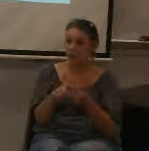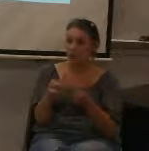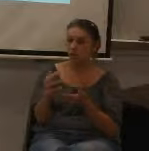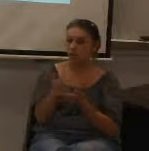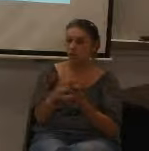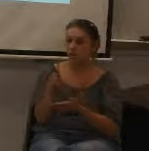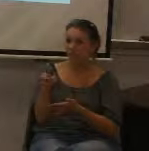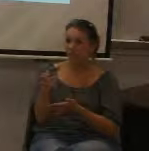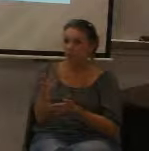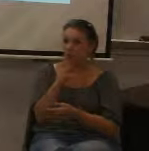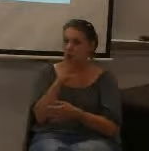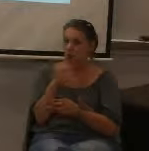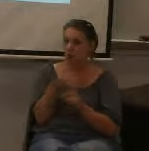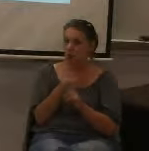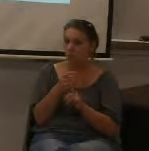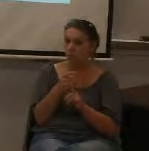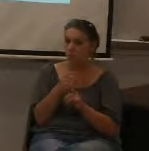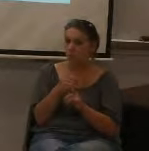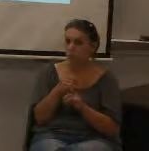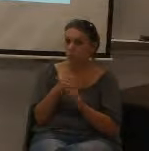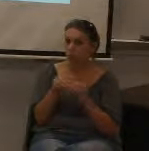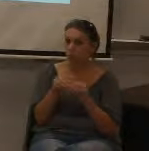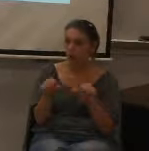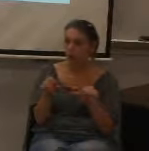harvesting fresh water from groundwater?